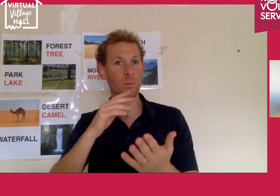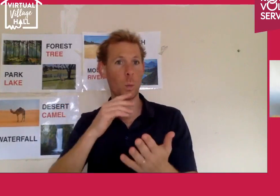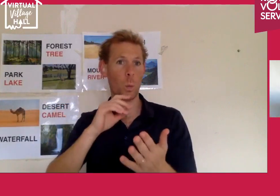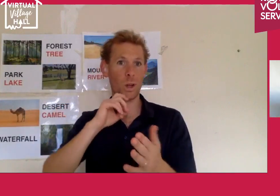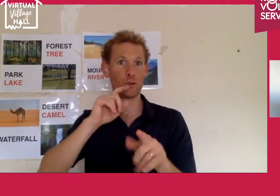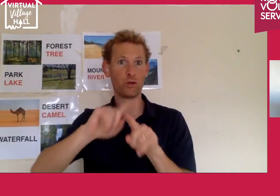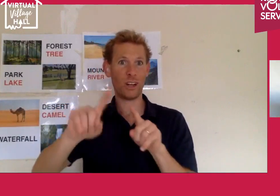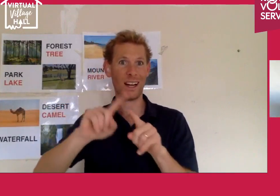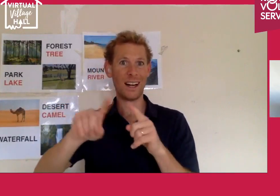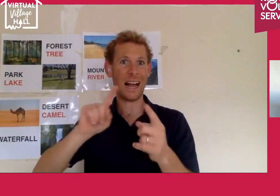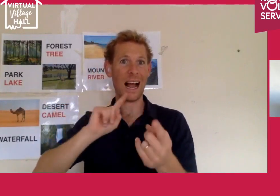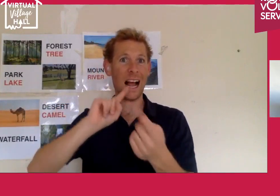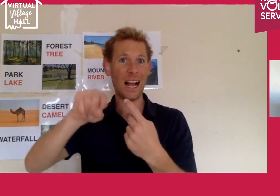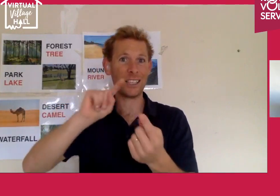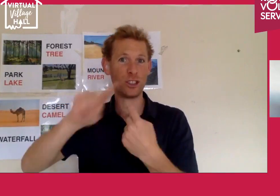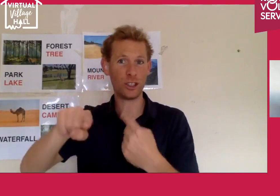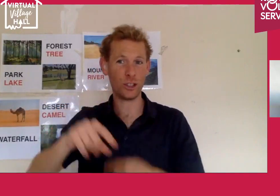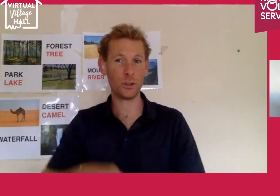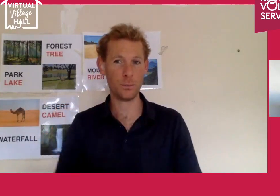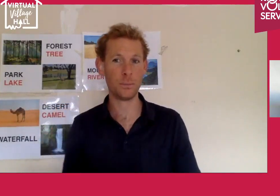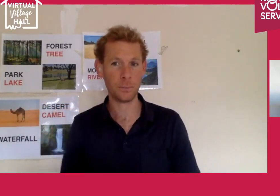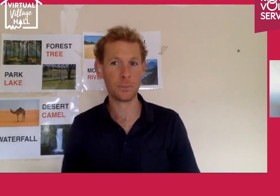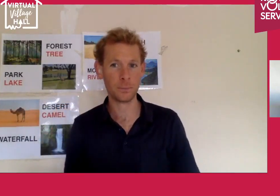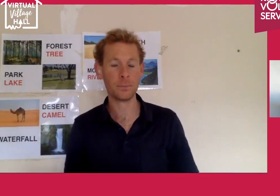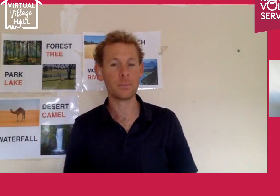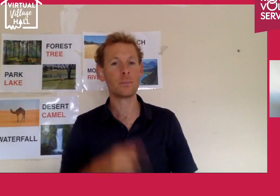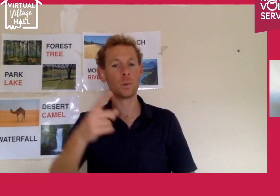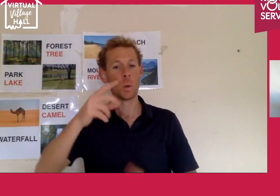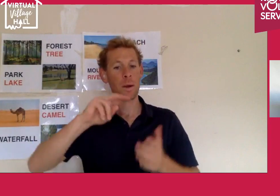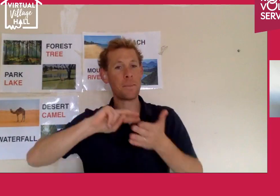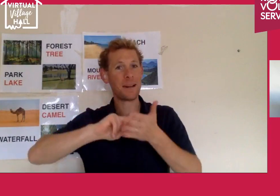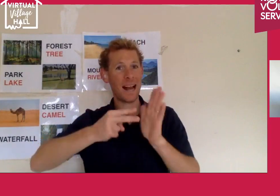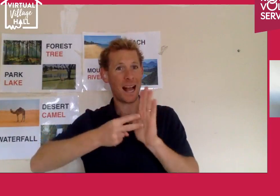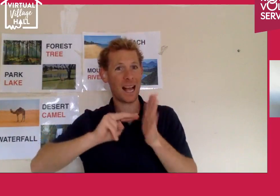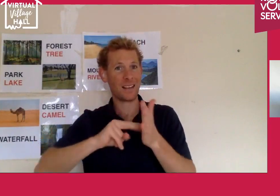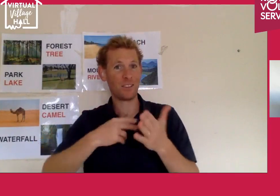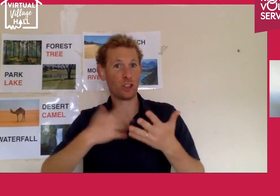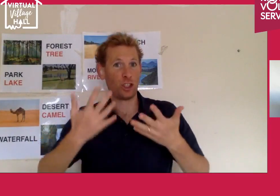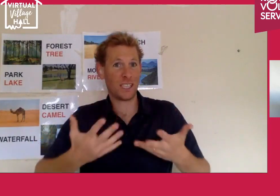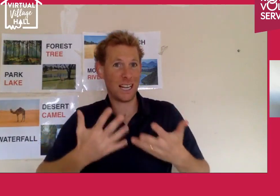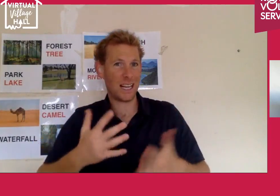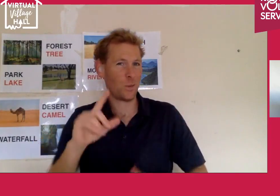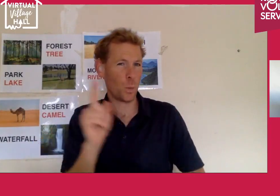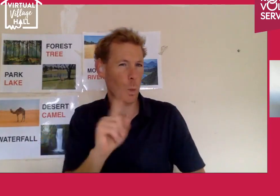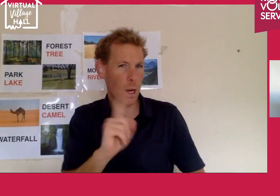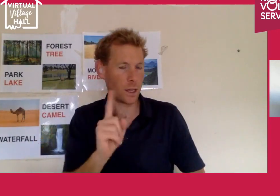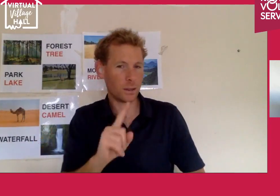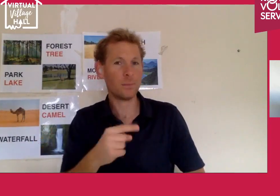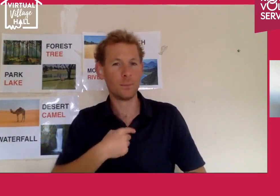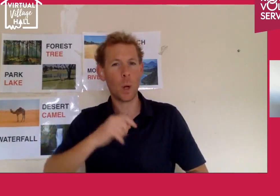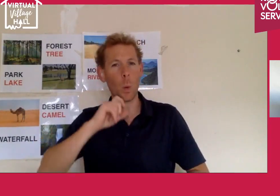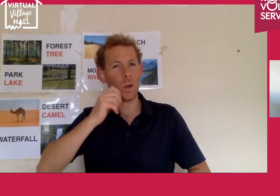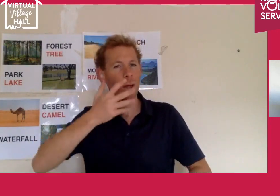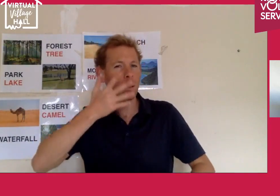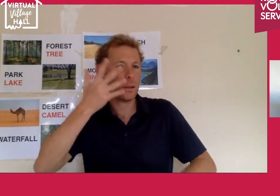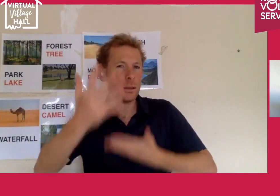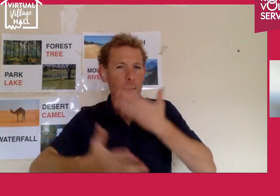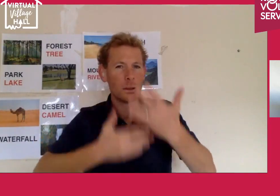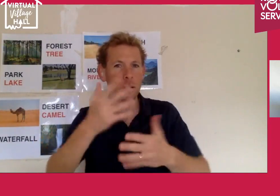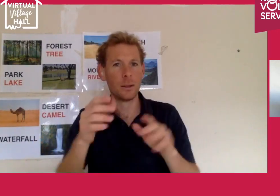I can see them. I know that you can hear the interpreter, but the interpreter can't hear you. So the plan for